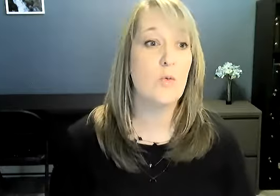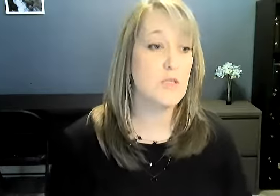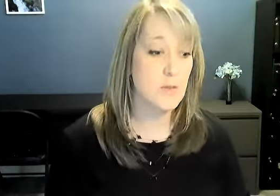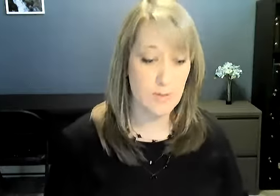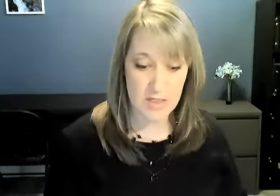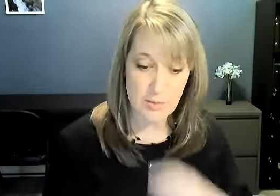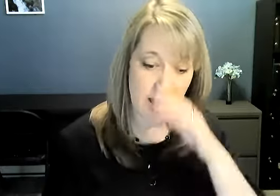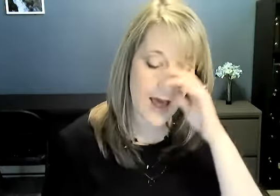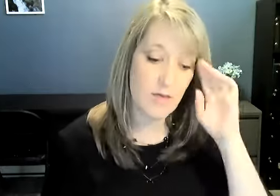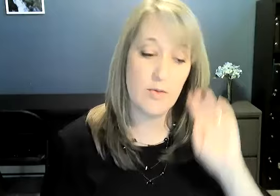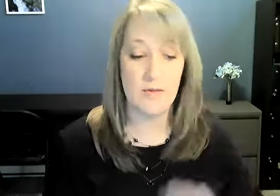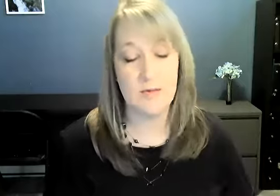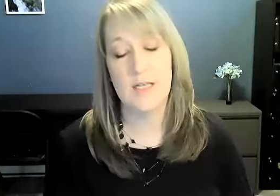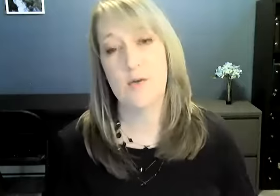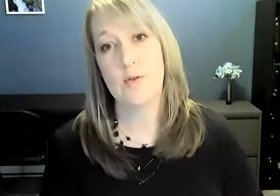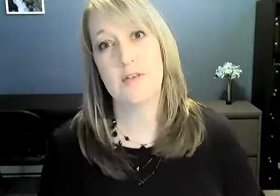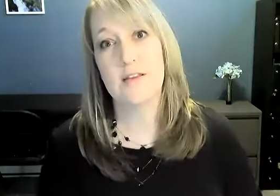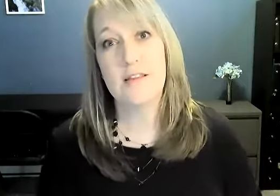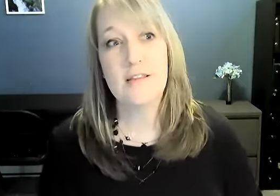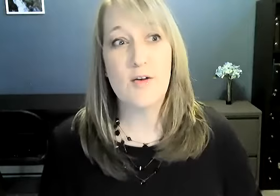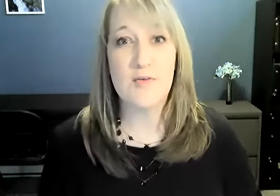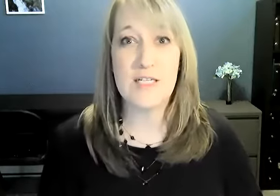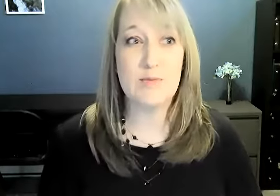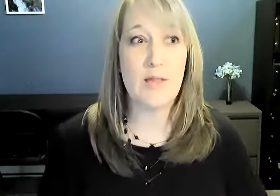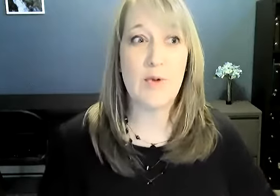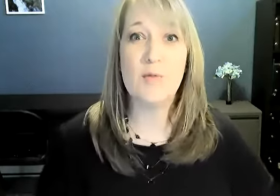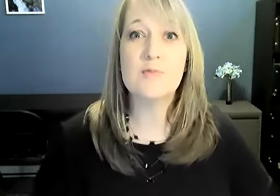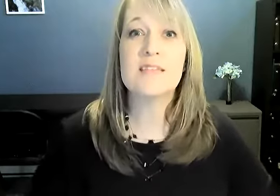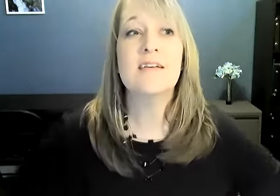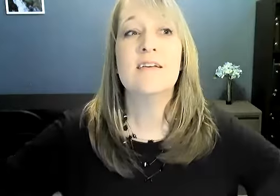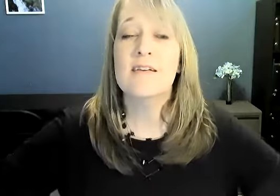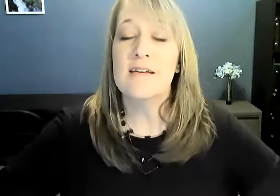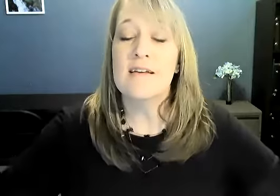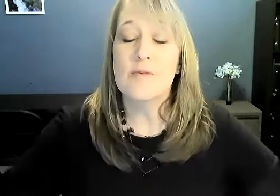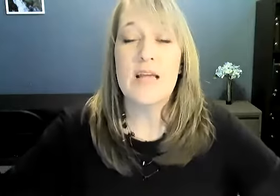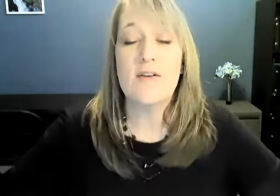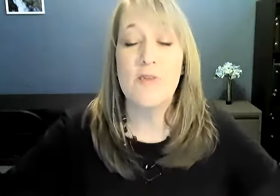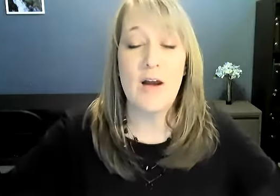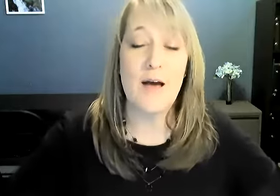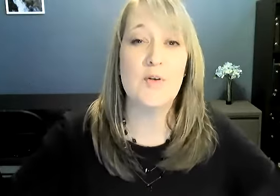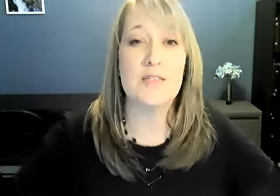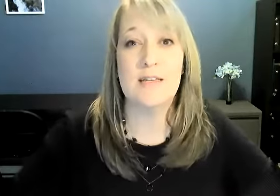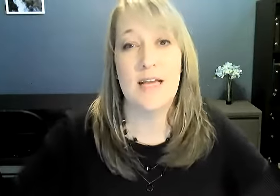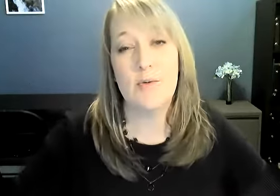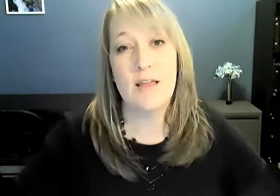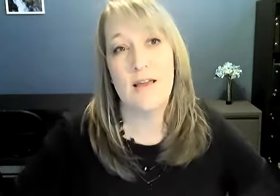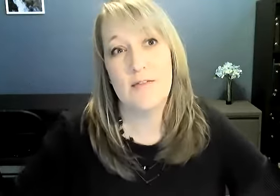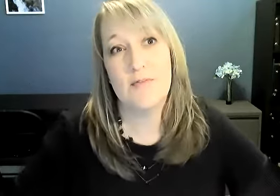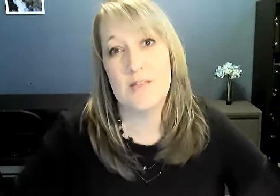we're doing a bunch of math, you know, those old-fashioned math problems. We have 4 apples and now we have, someone